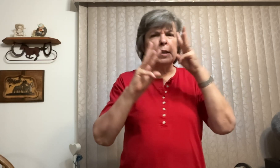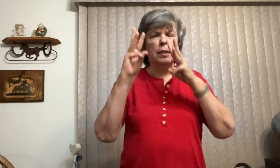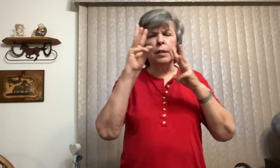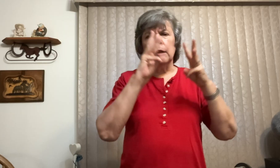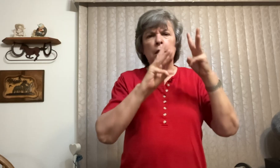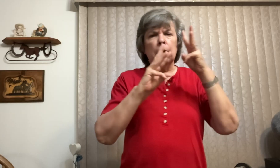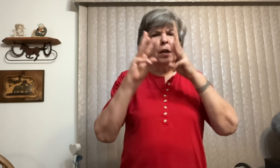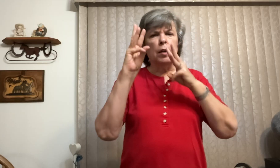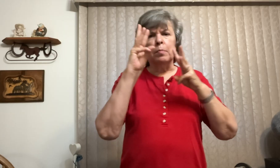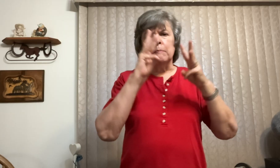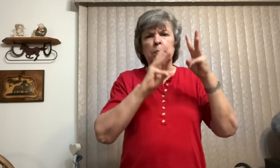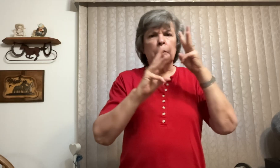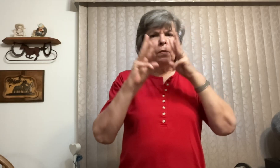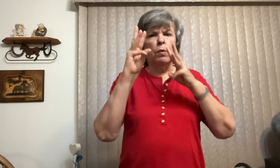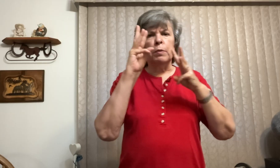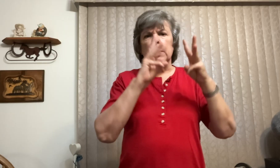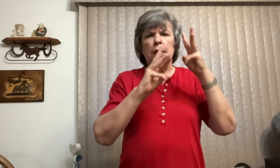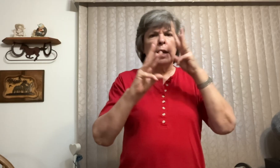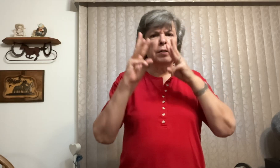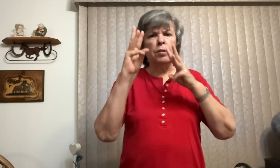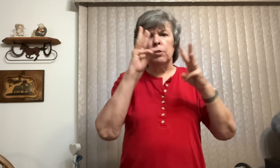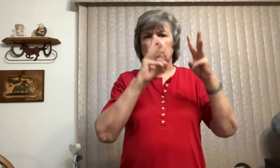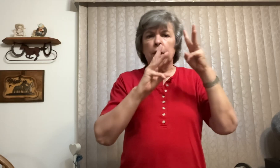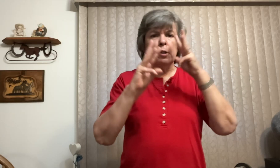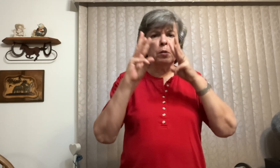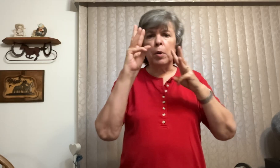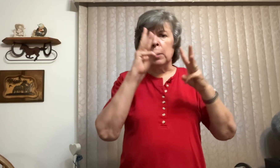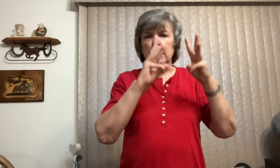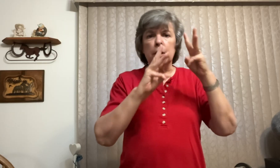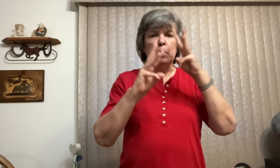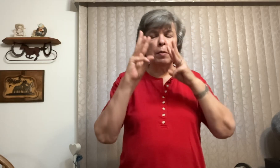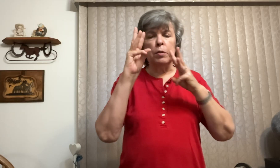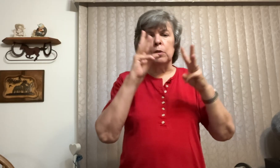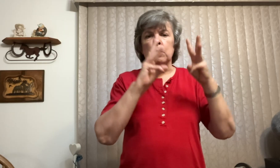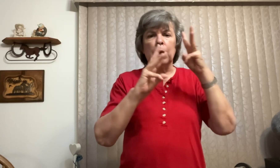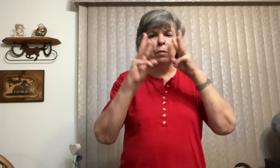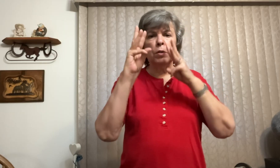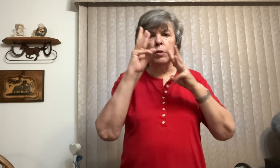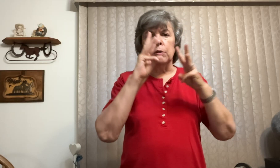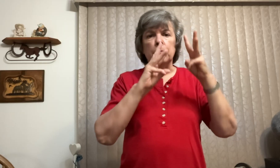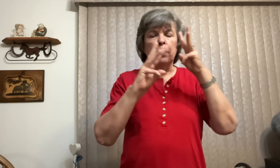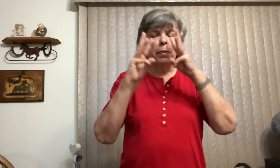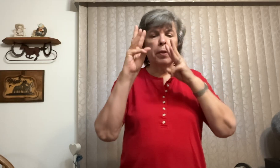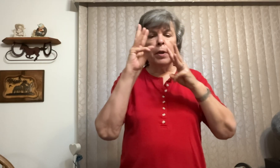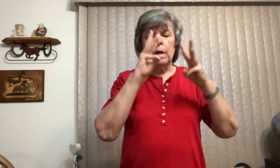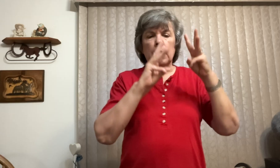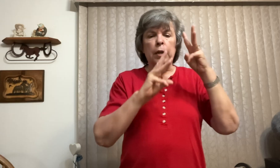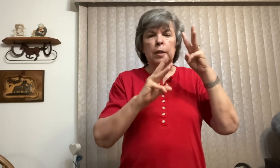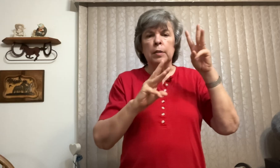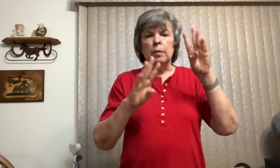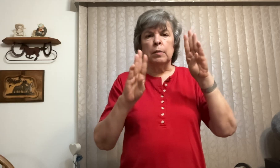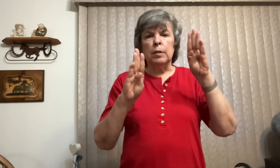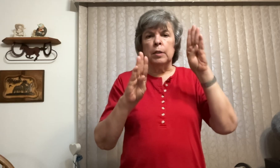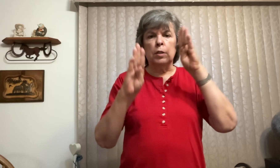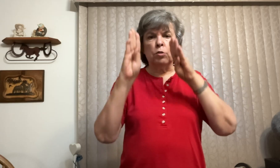anxiety. If you would say casting your care upon him, this is what I would do. And then